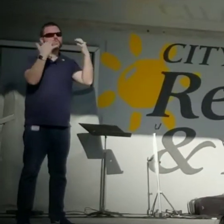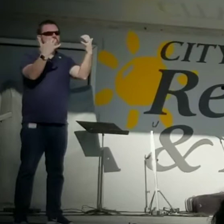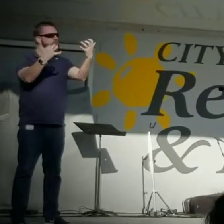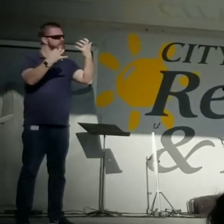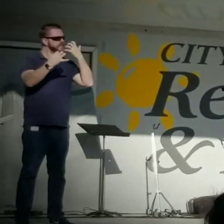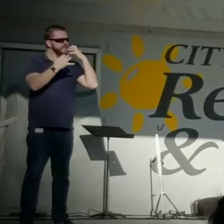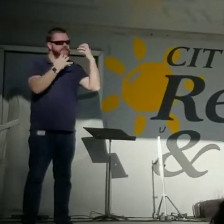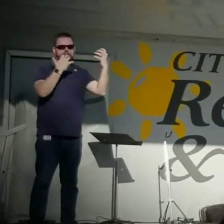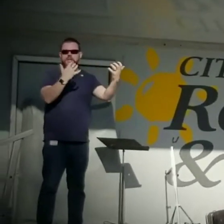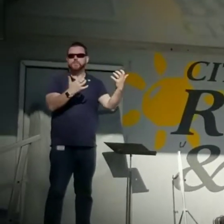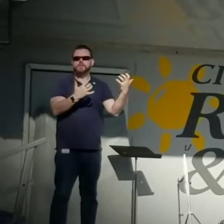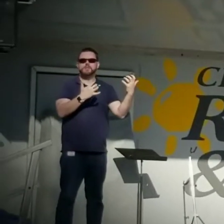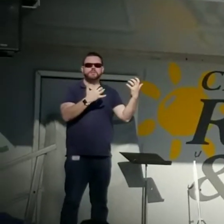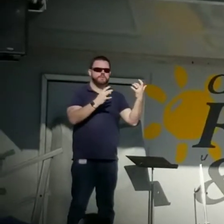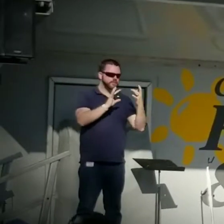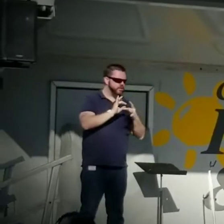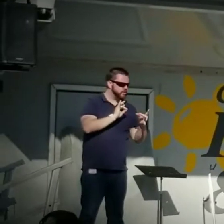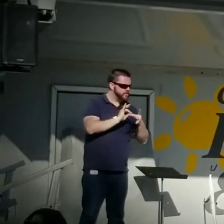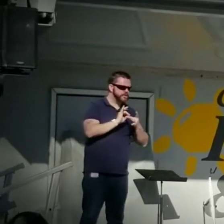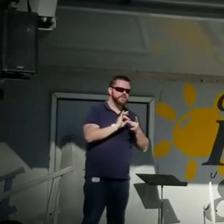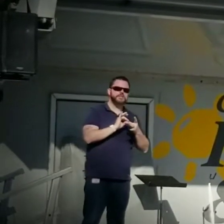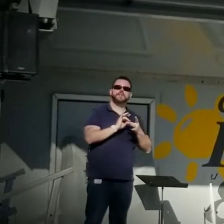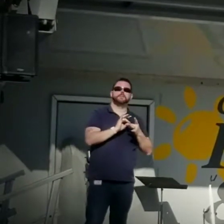the usual epitaphs of